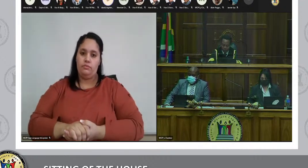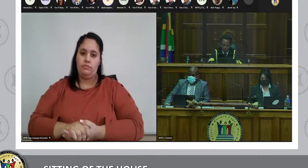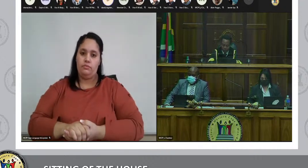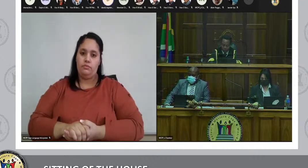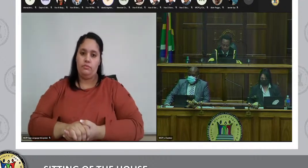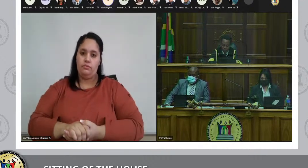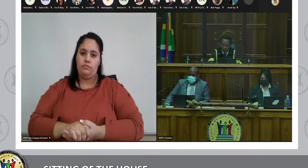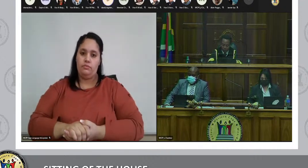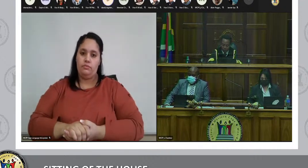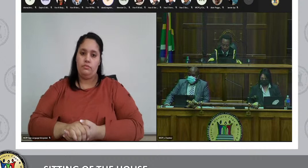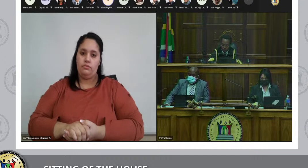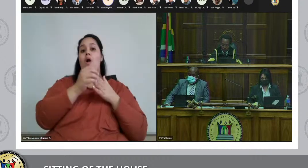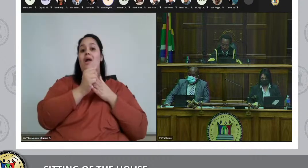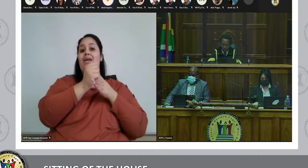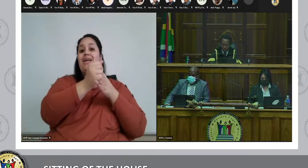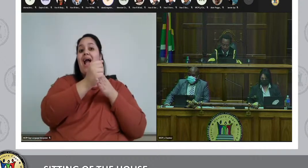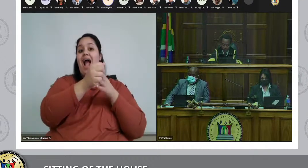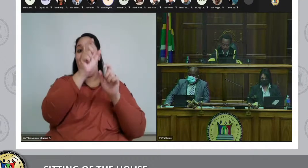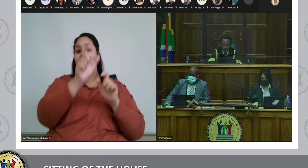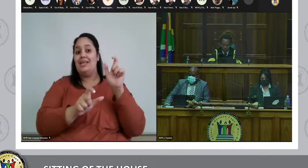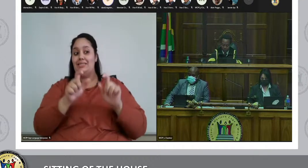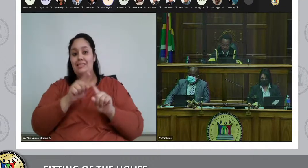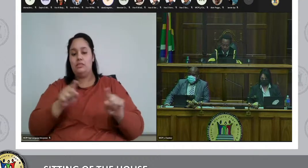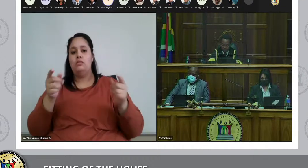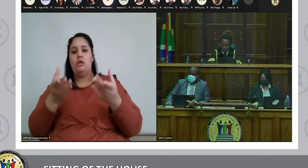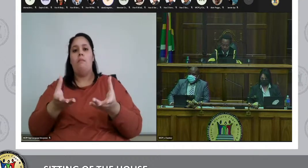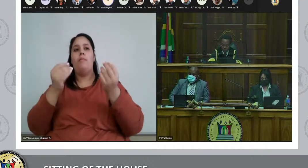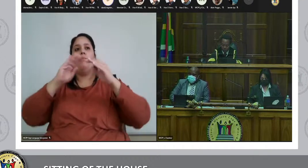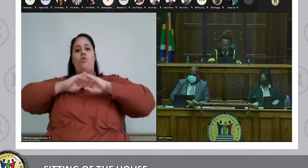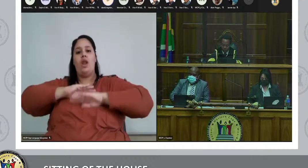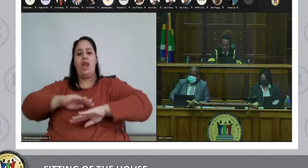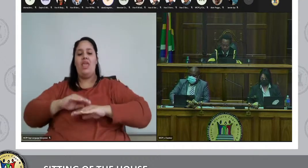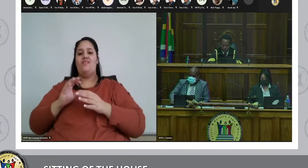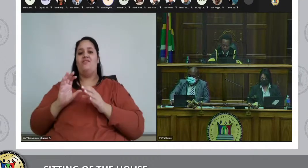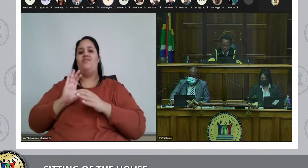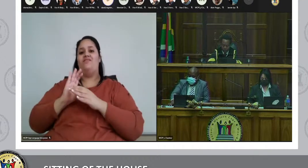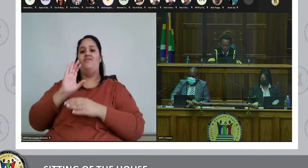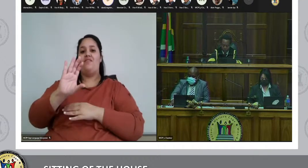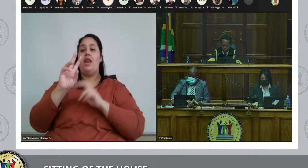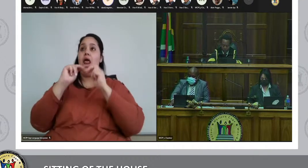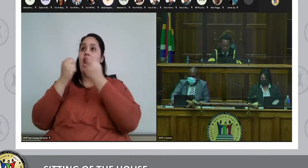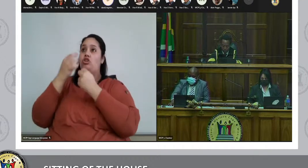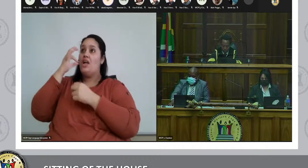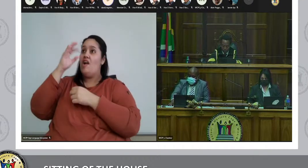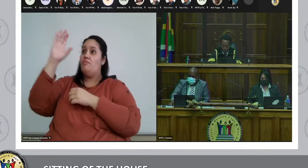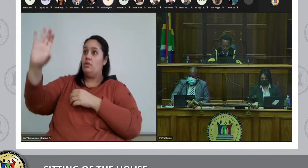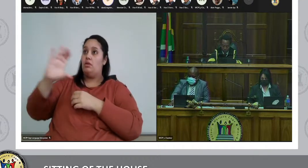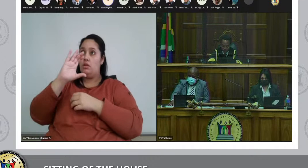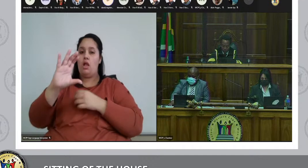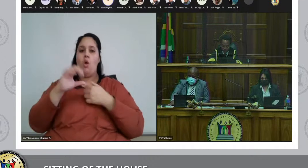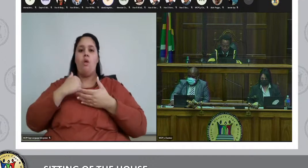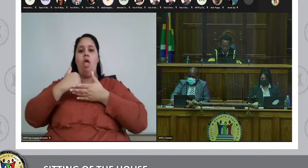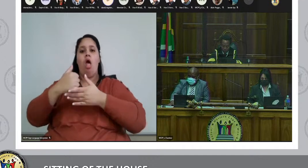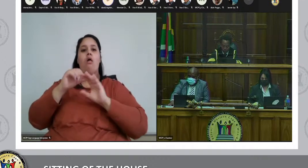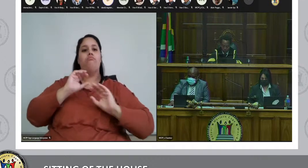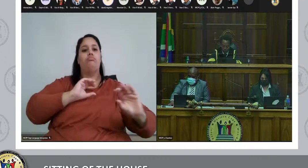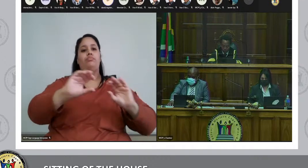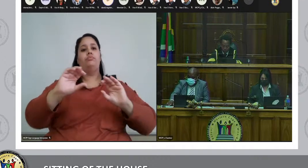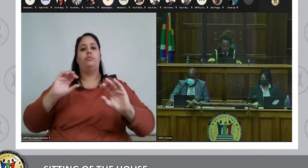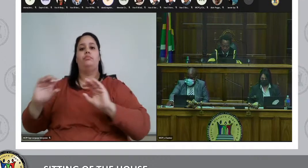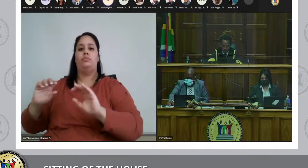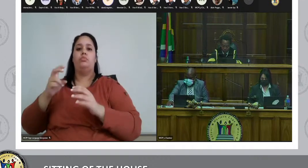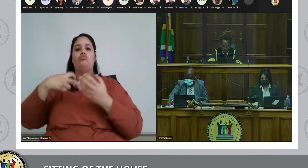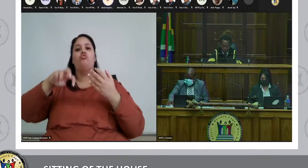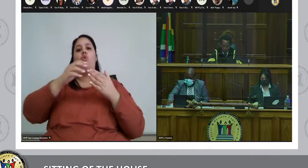could access relief funding that national government had made available, we collected and verified the contact details of our tour